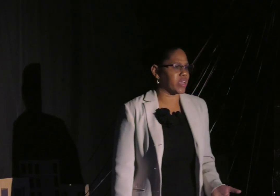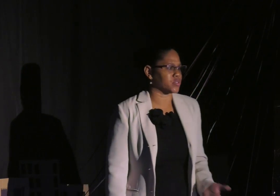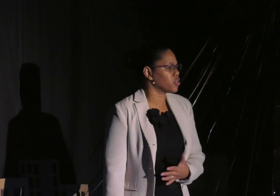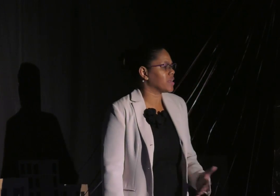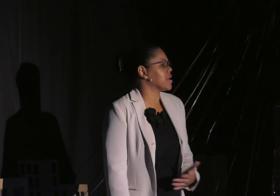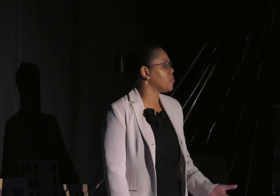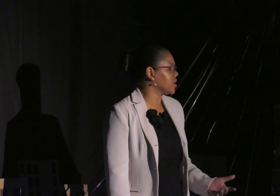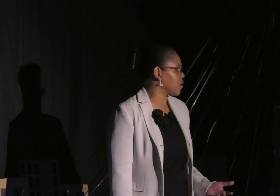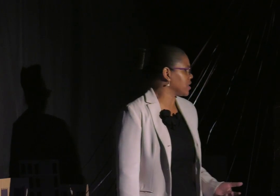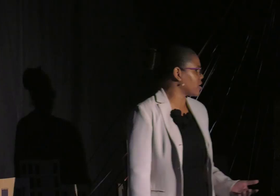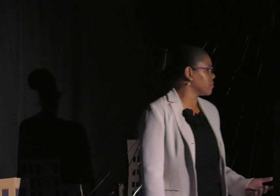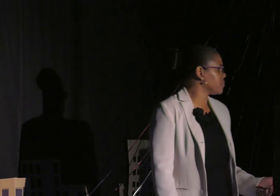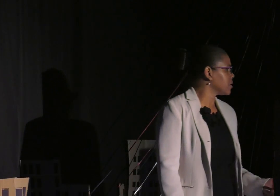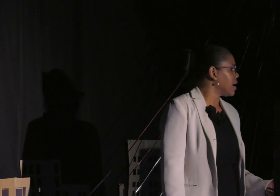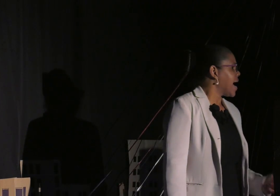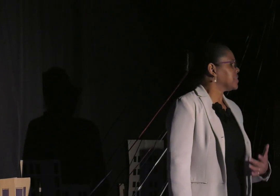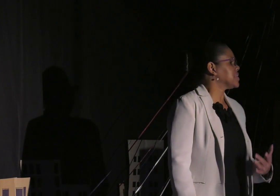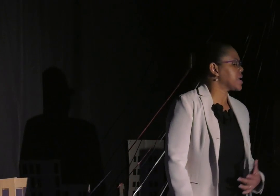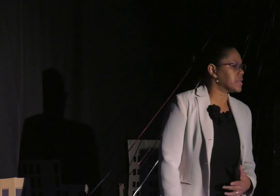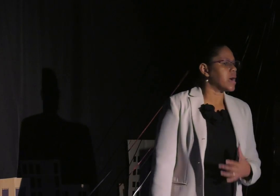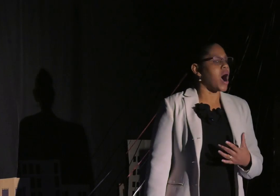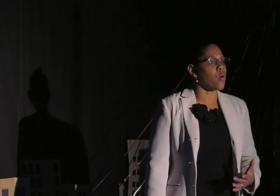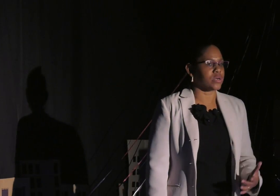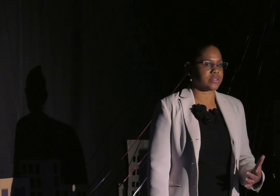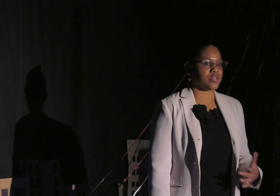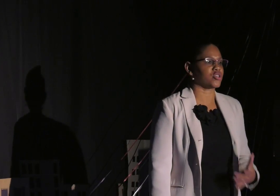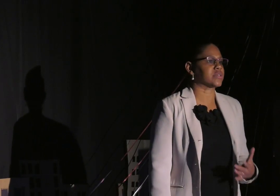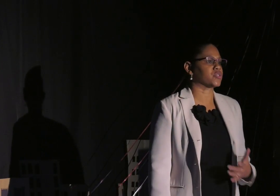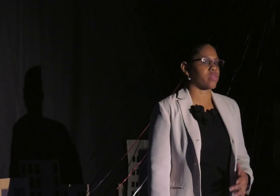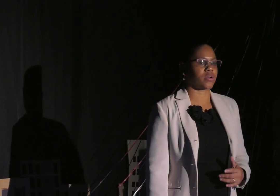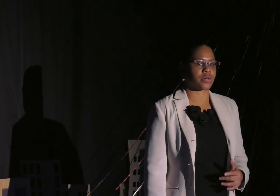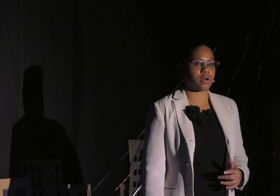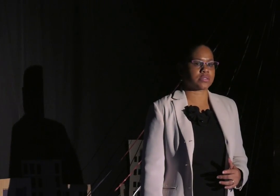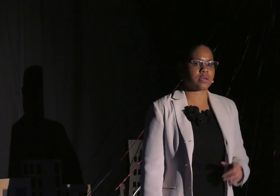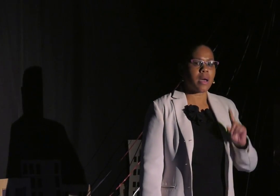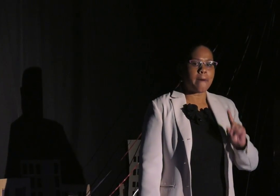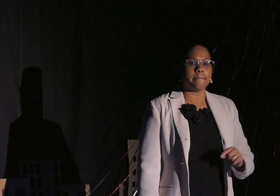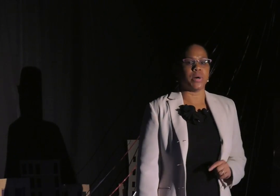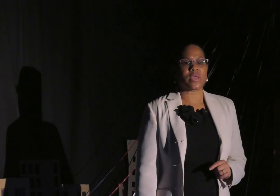friends. We're trying to communicate with each other. And it's taking us hours just to get our thoughts across. But we